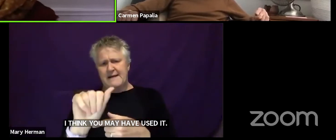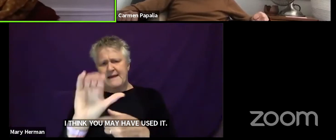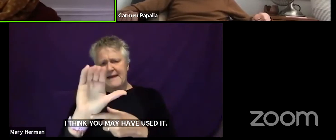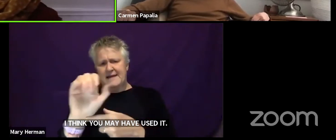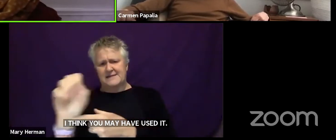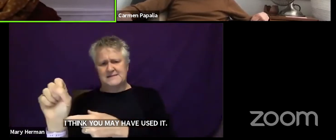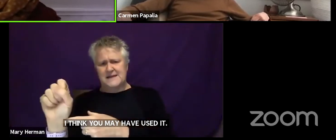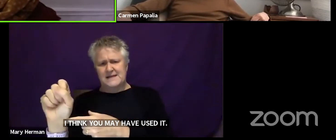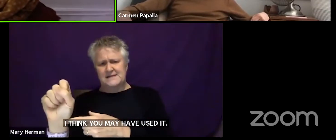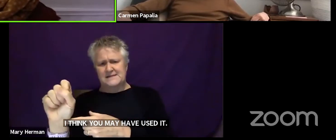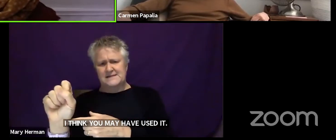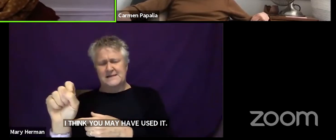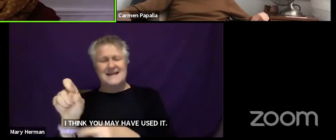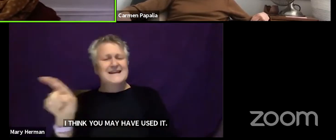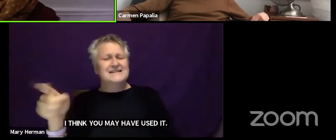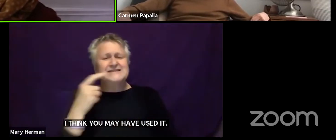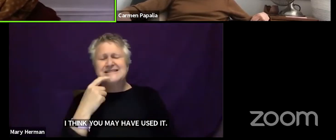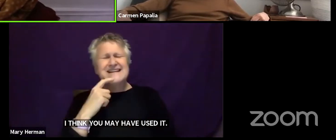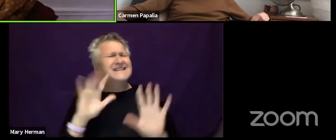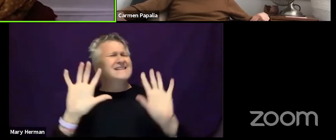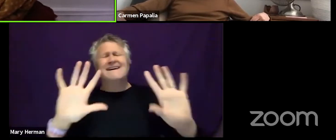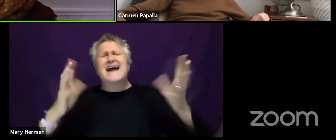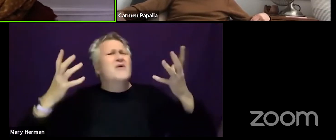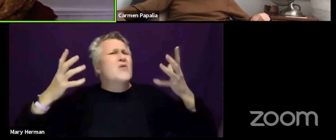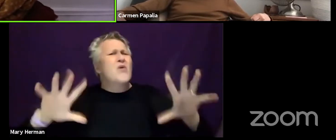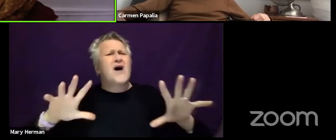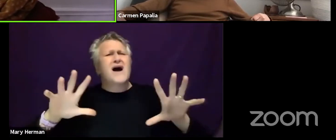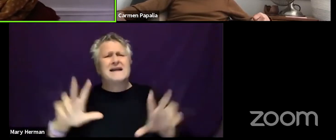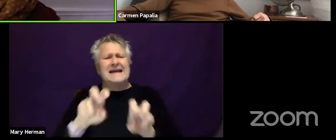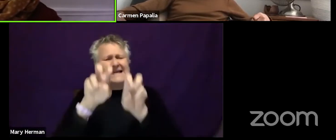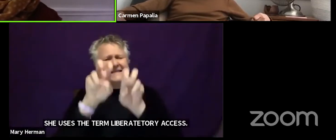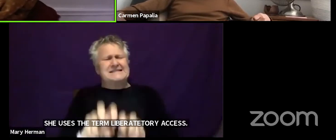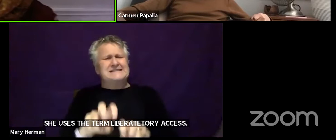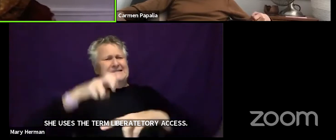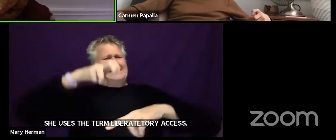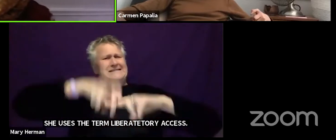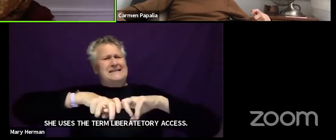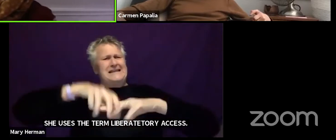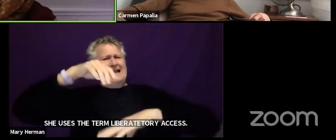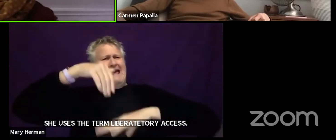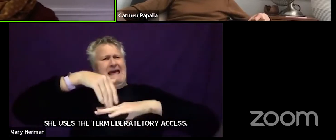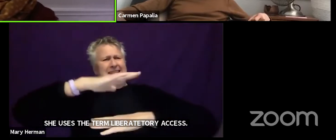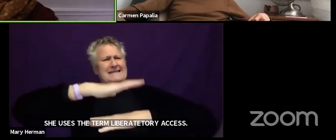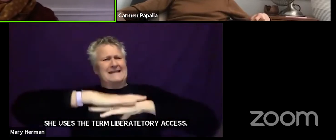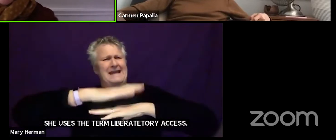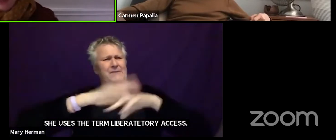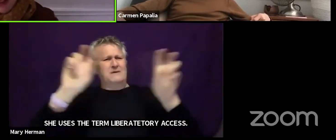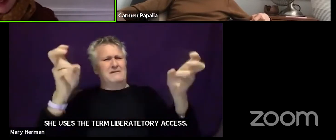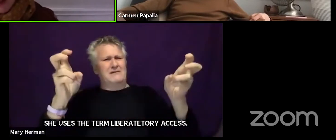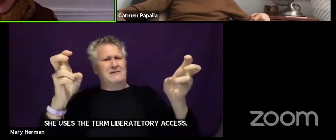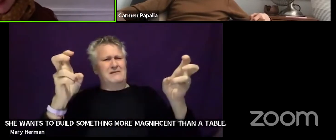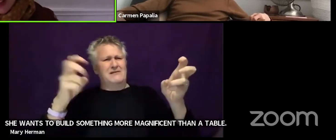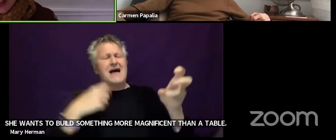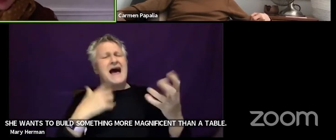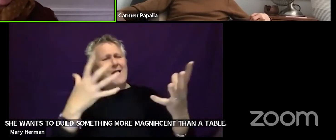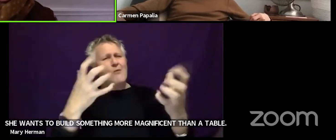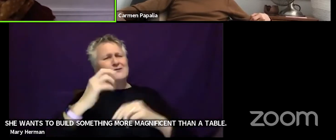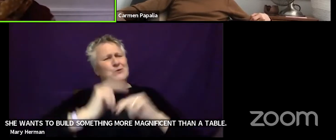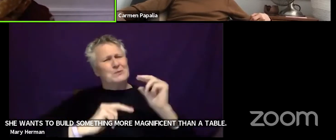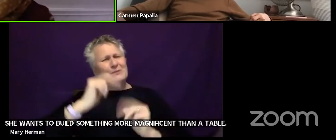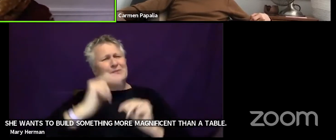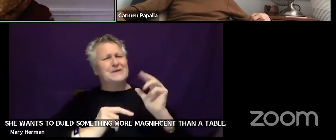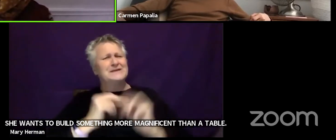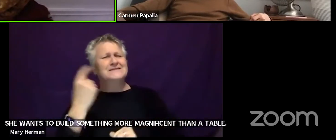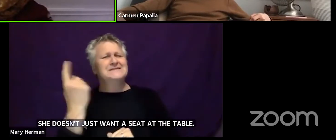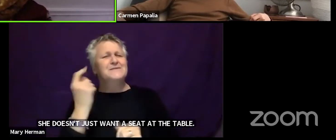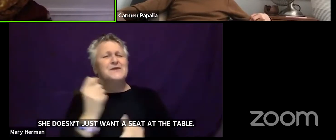table. She wants to build something more magnificent than a table. And Mm-hmm. I just love that. Yeah.